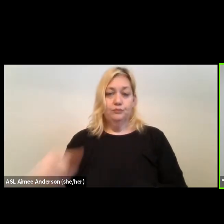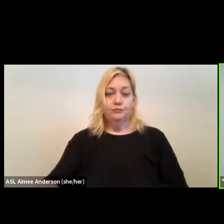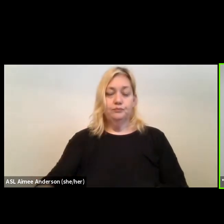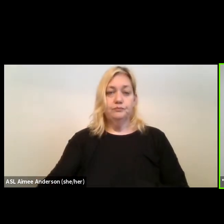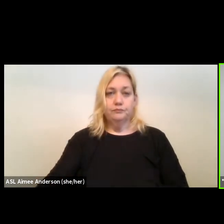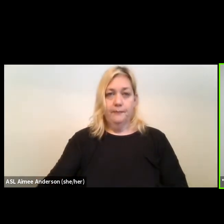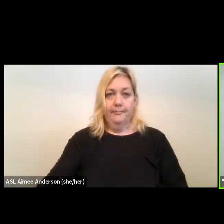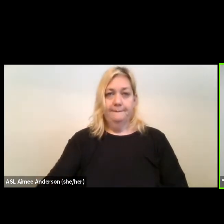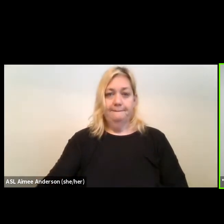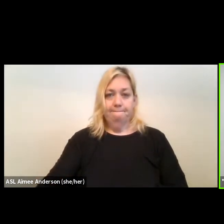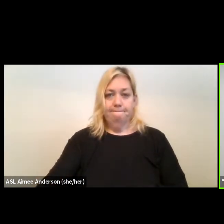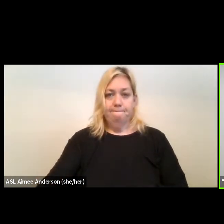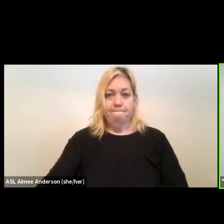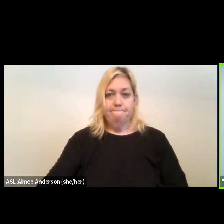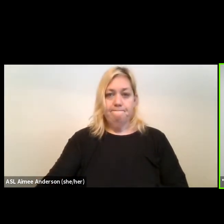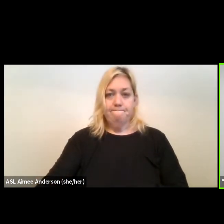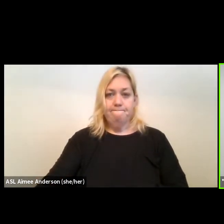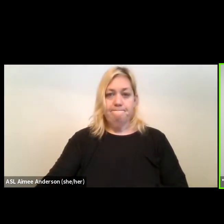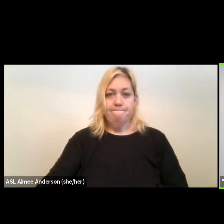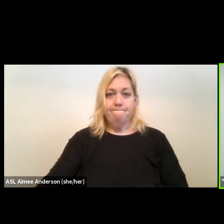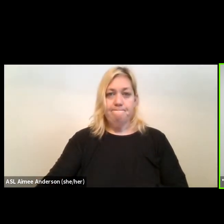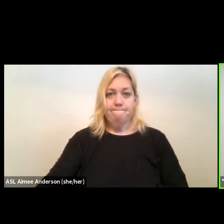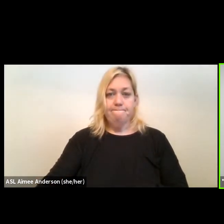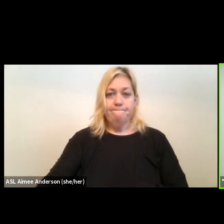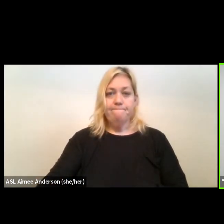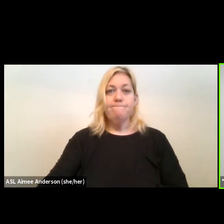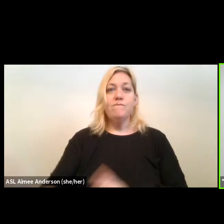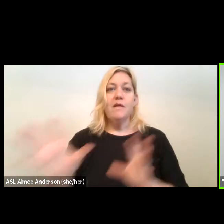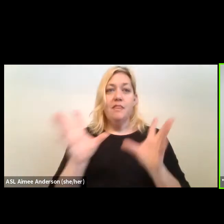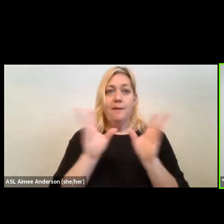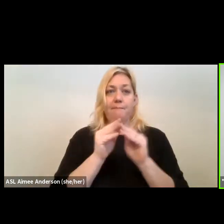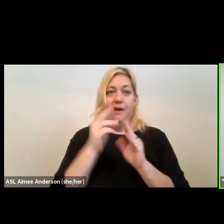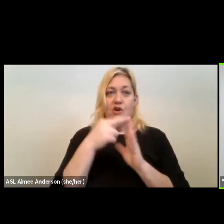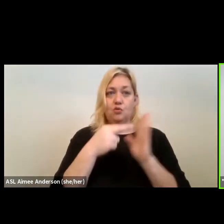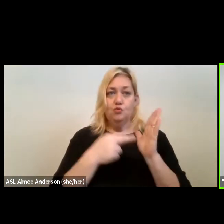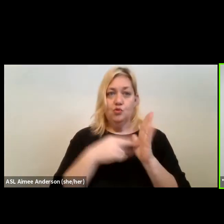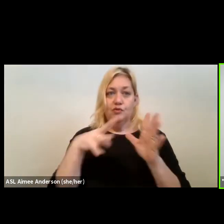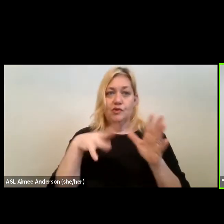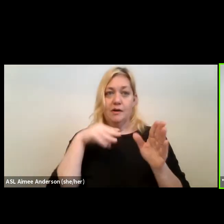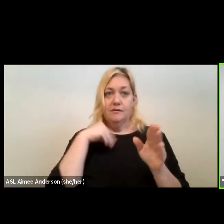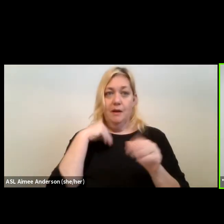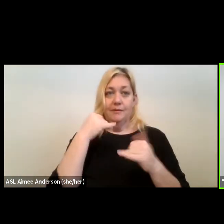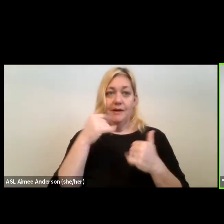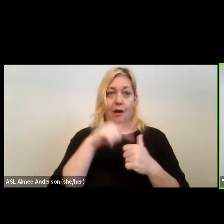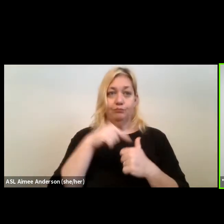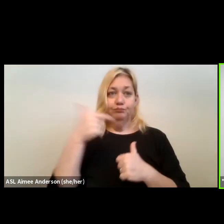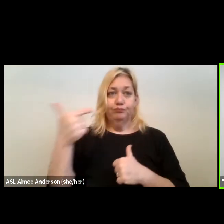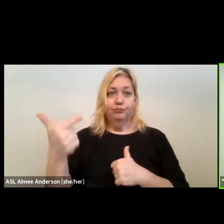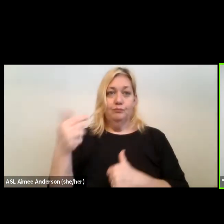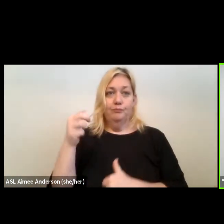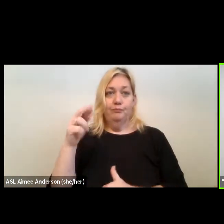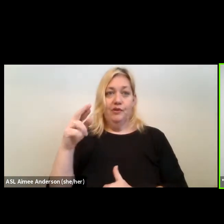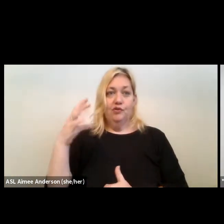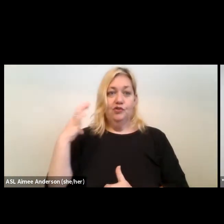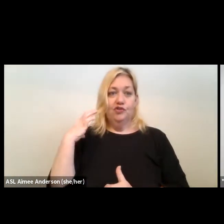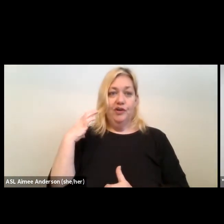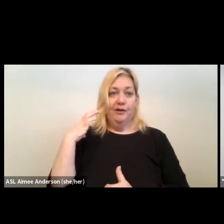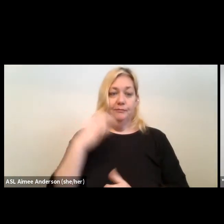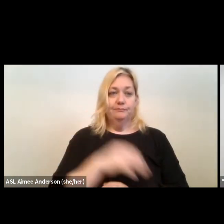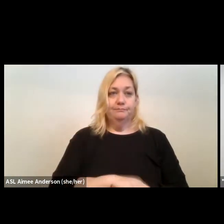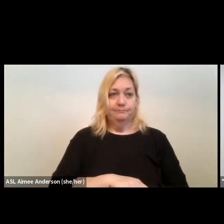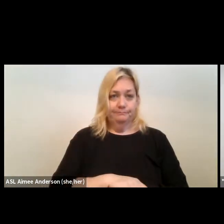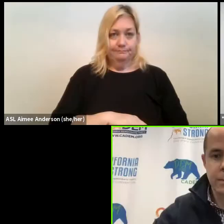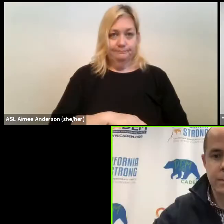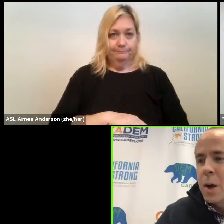The motion is adopted. The meeting rules are adopted, and I'll turn it back over to you, Mr. Chair. Right. Thank